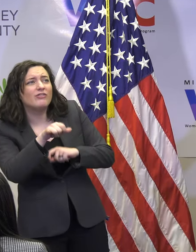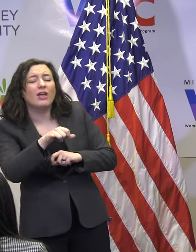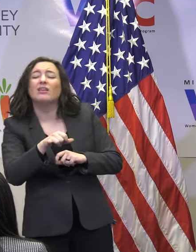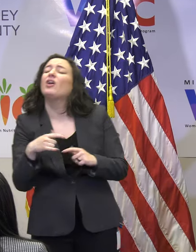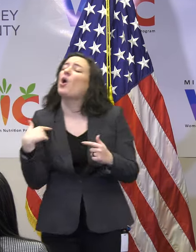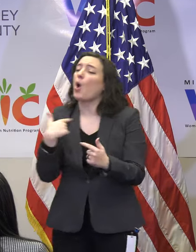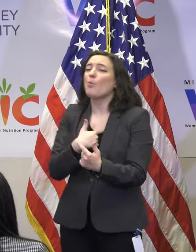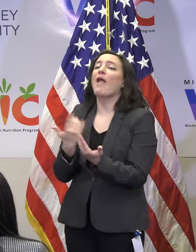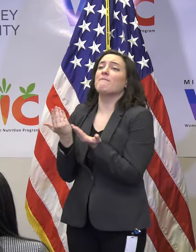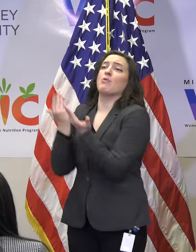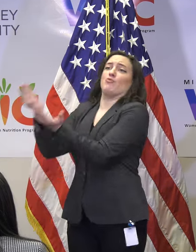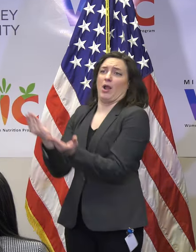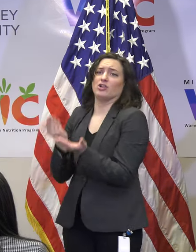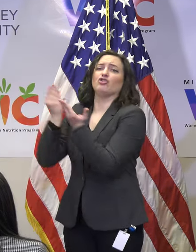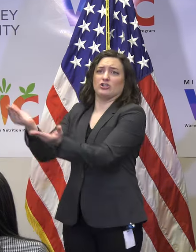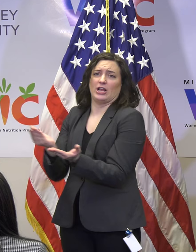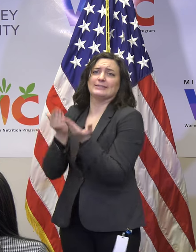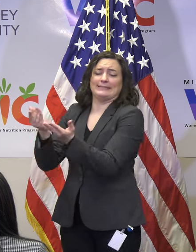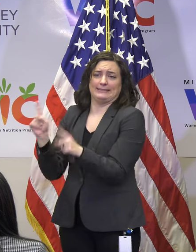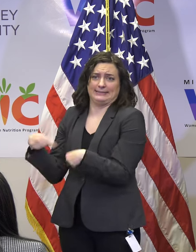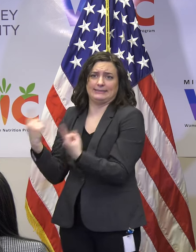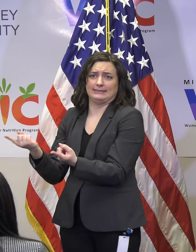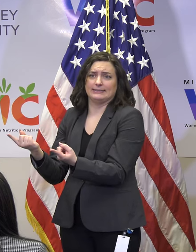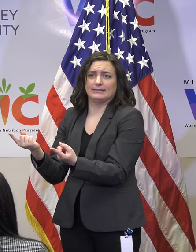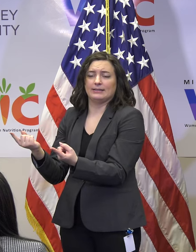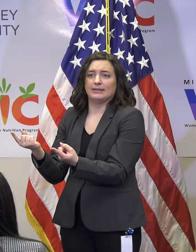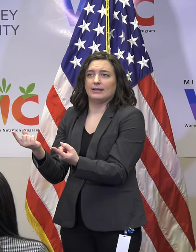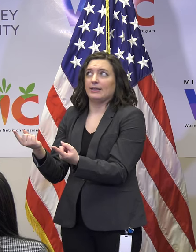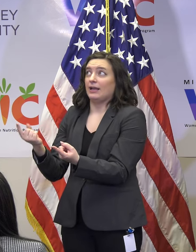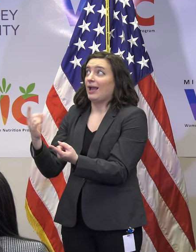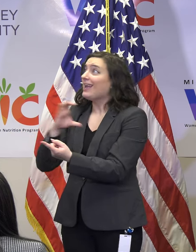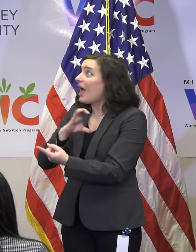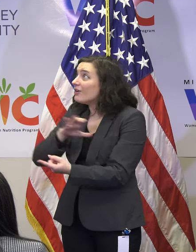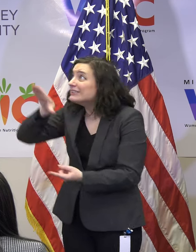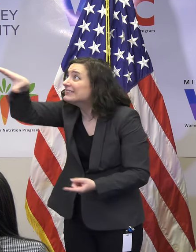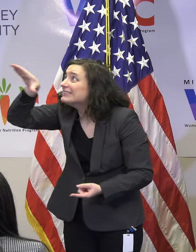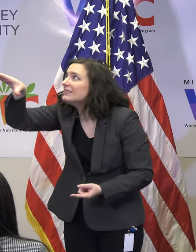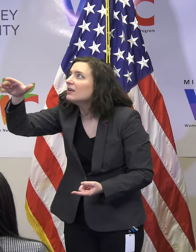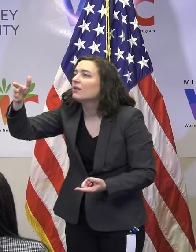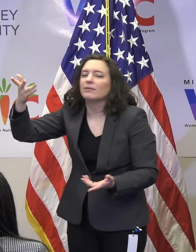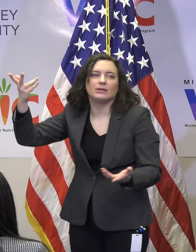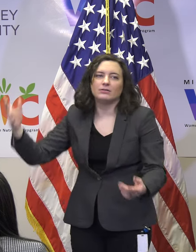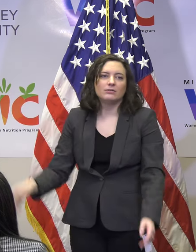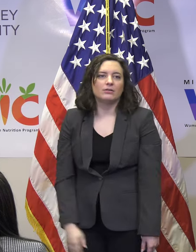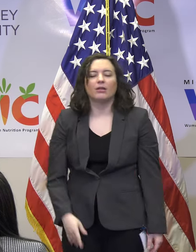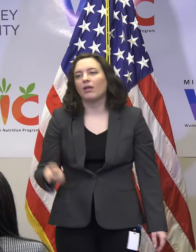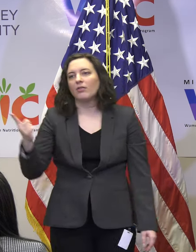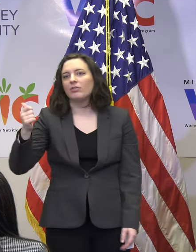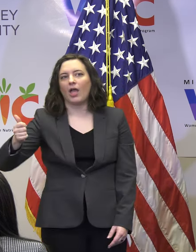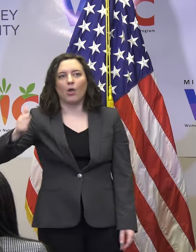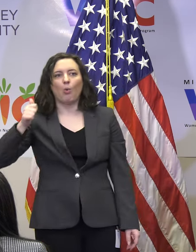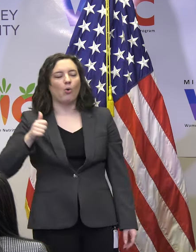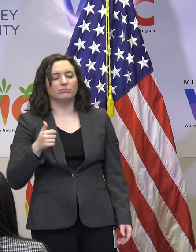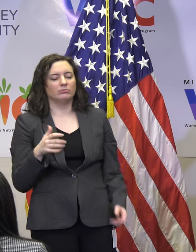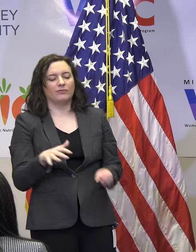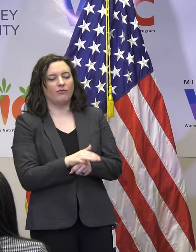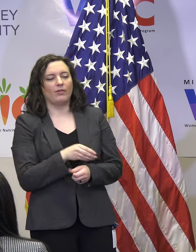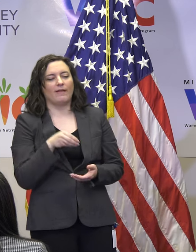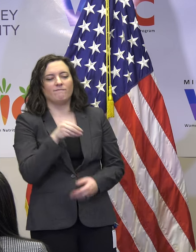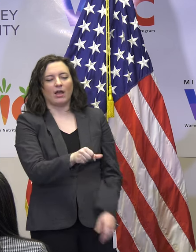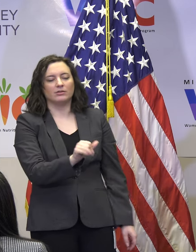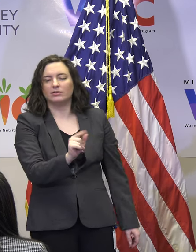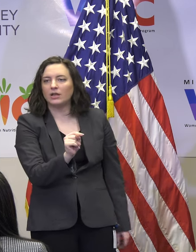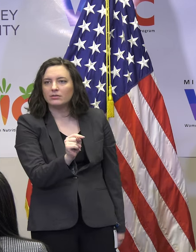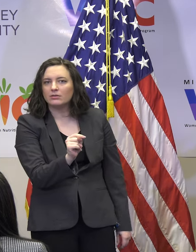and you know, right now Congress is, we can't get them to fully fund it, much less embrace the notion of mandatory. And that's the purpose